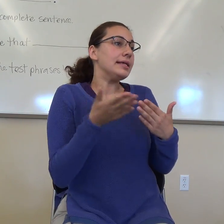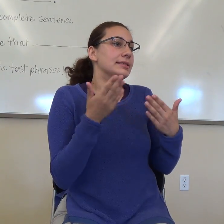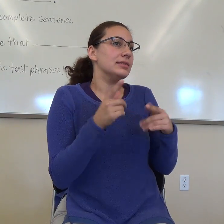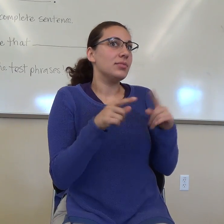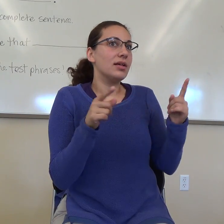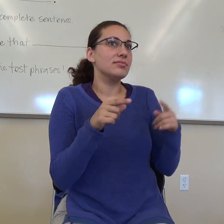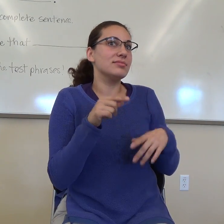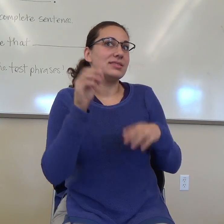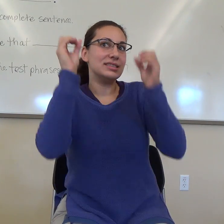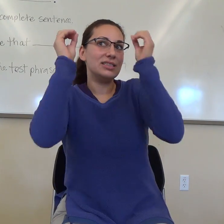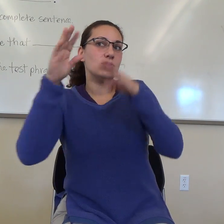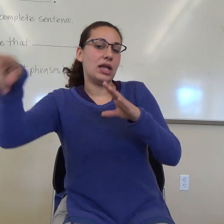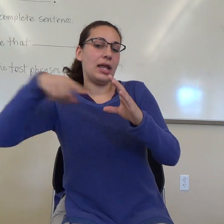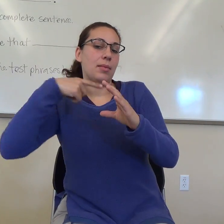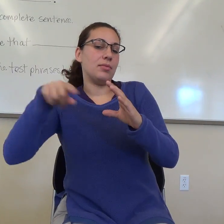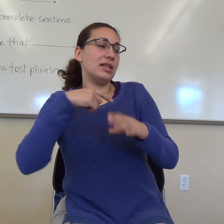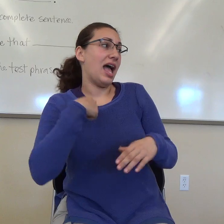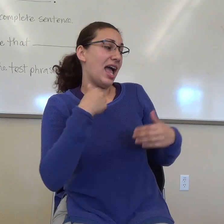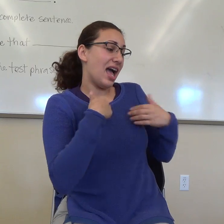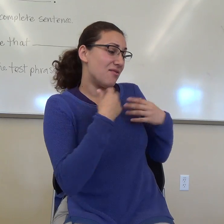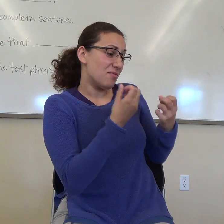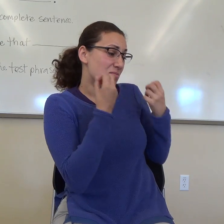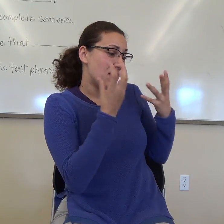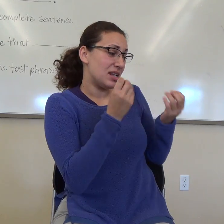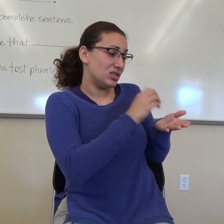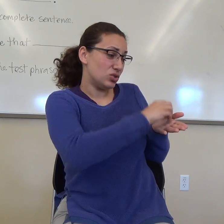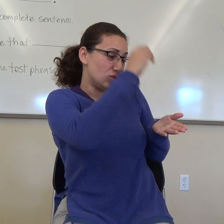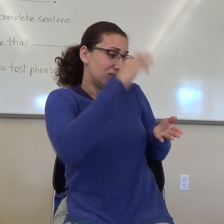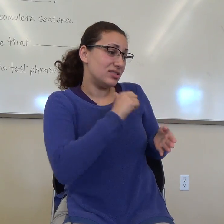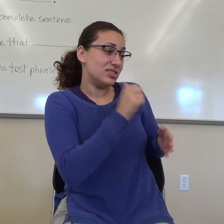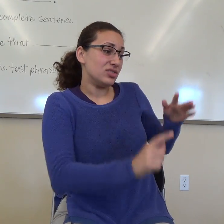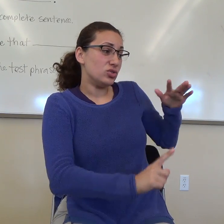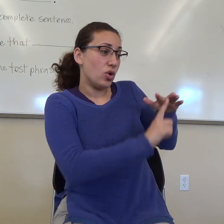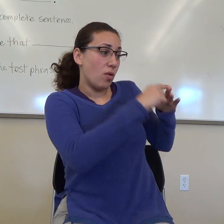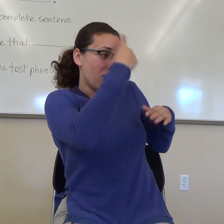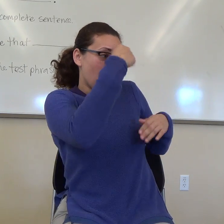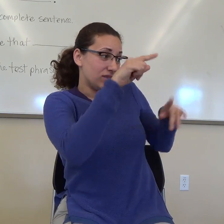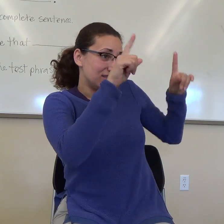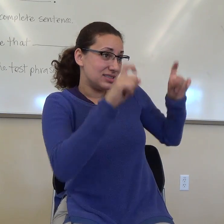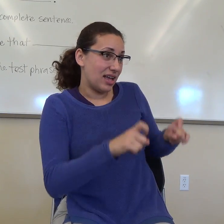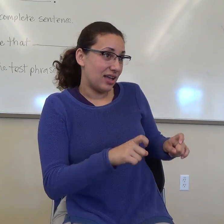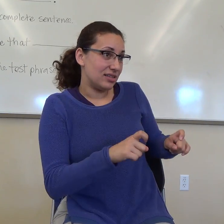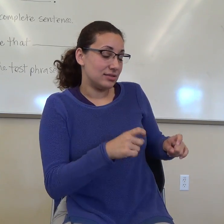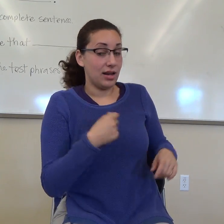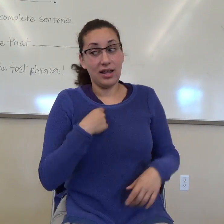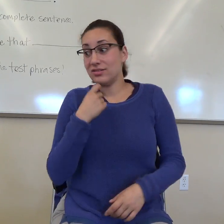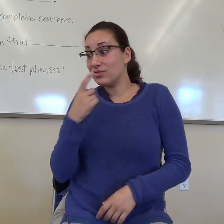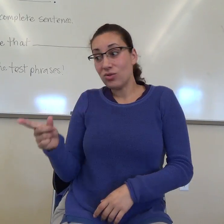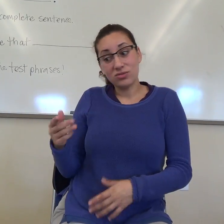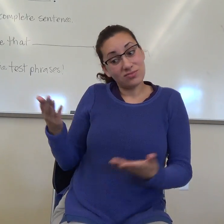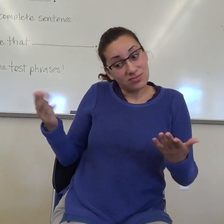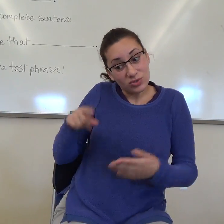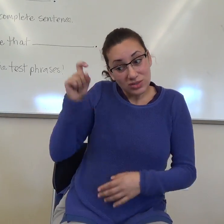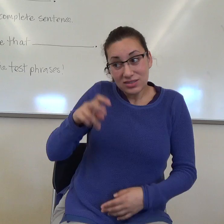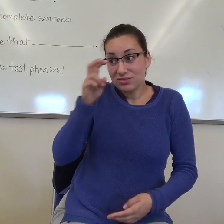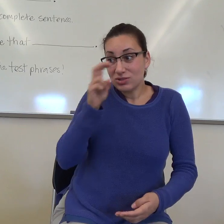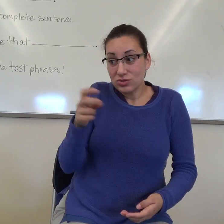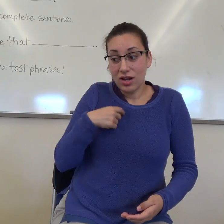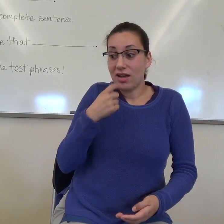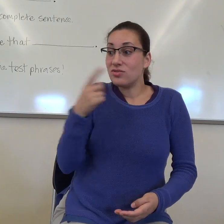me, she said, I have a whole bunch of people who didn't show up for the midterm. And I said, well, I told you to tell me